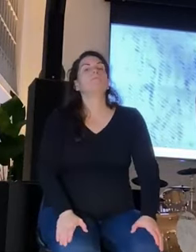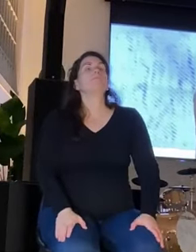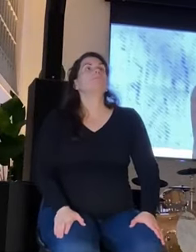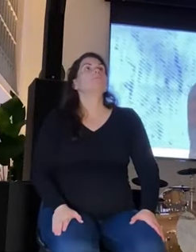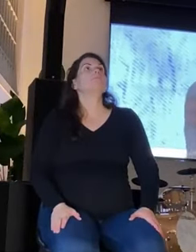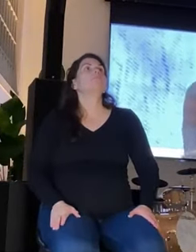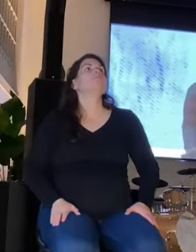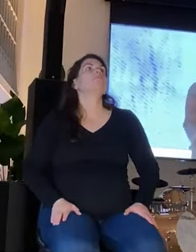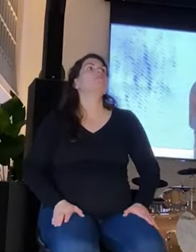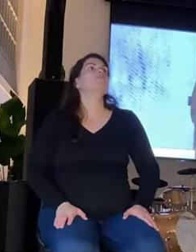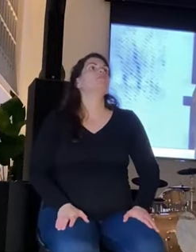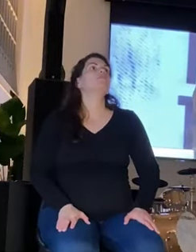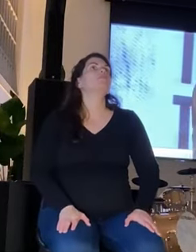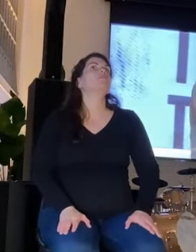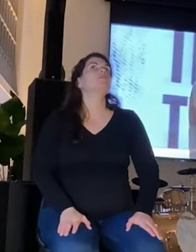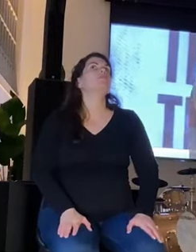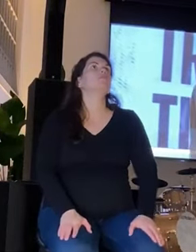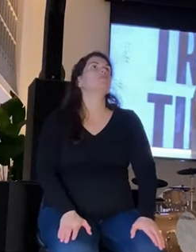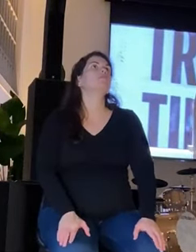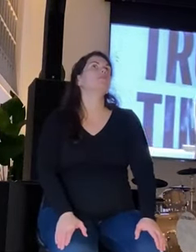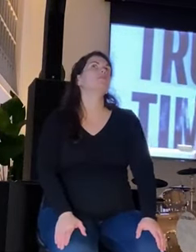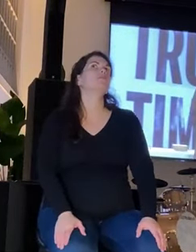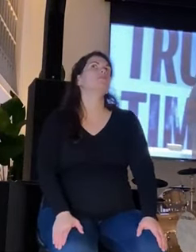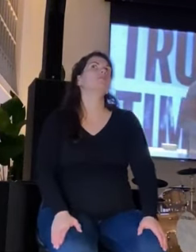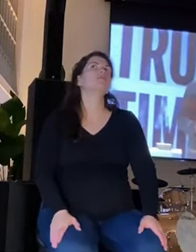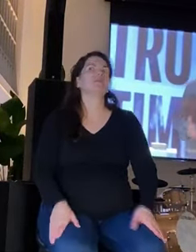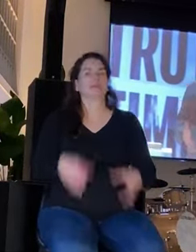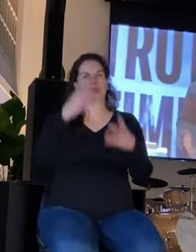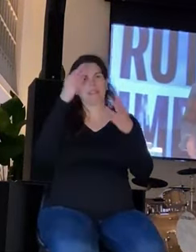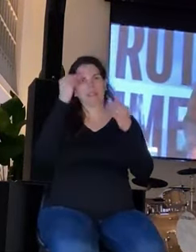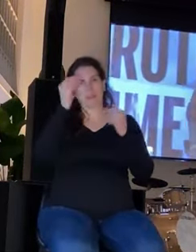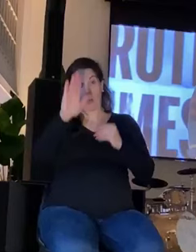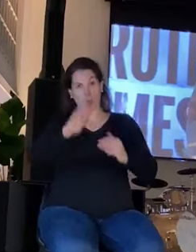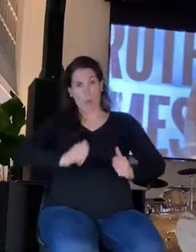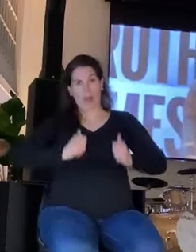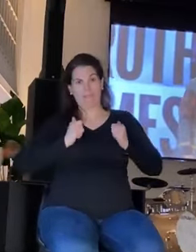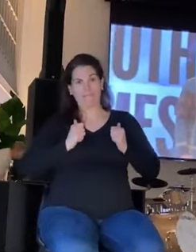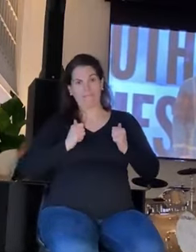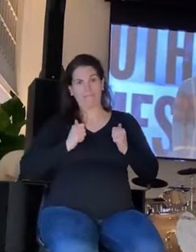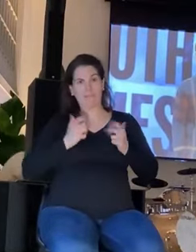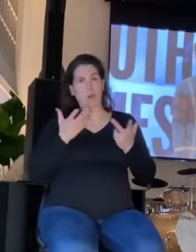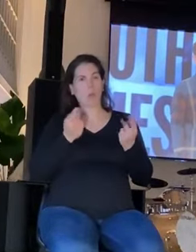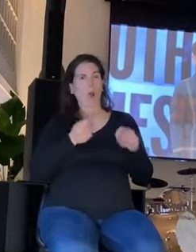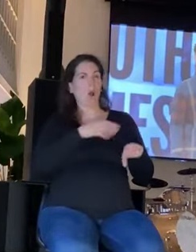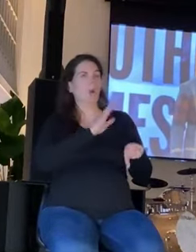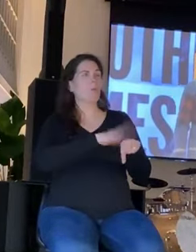What warning signs have you been ignoring?